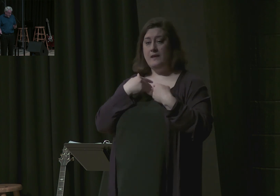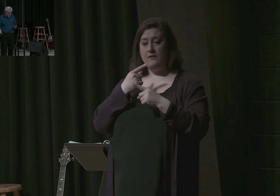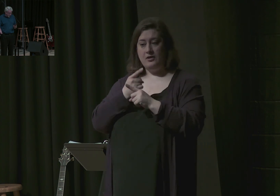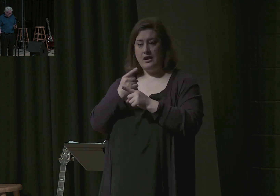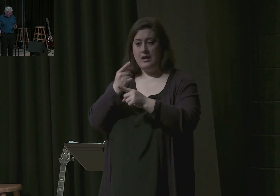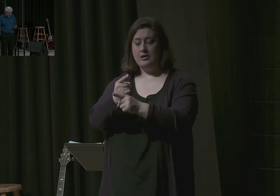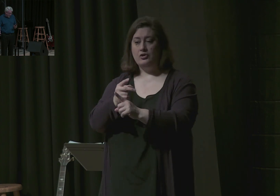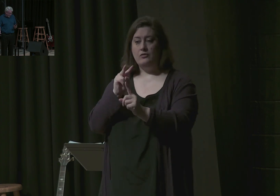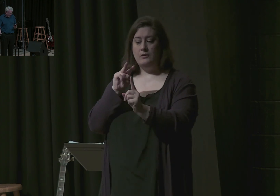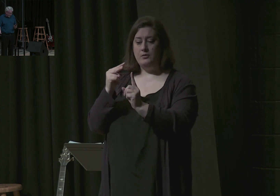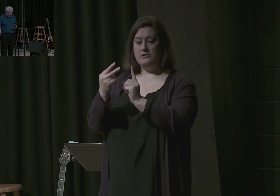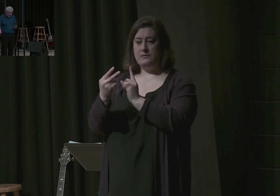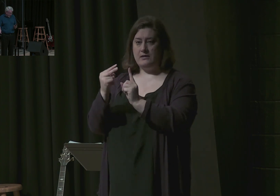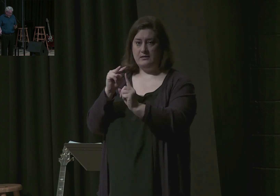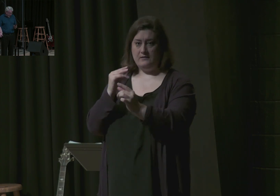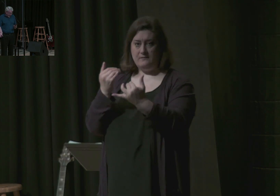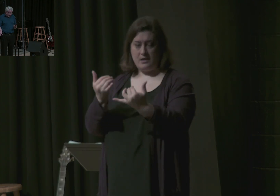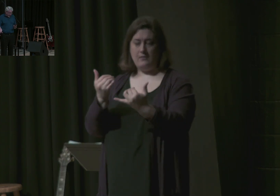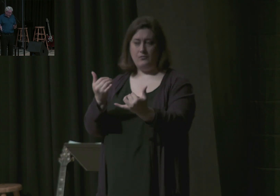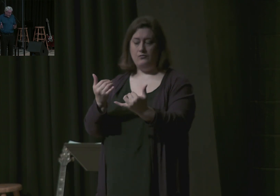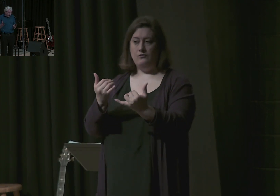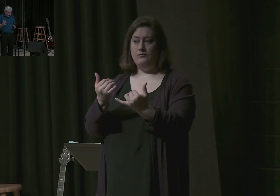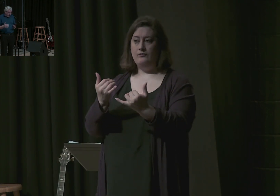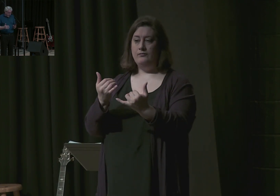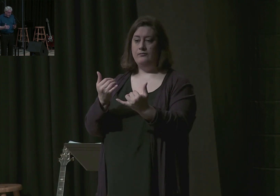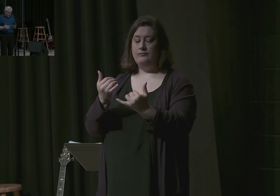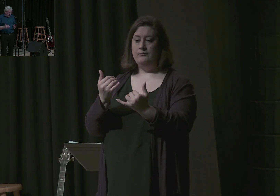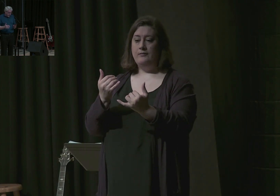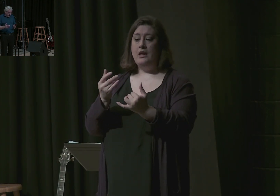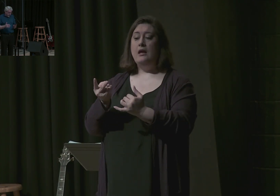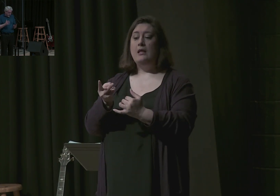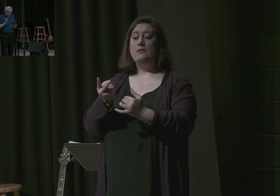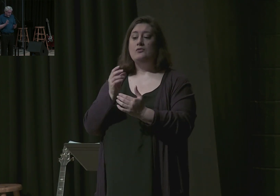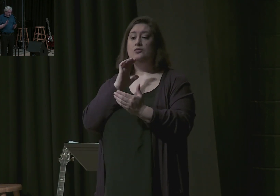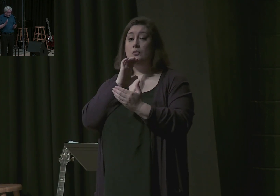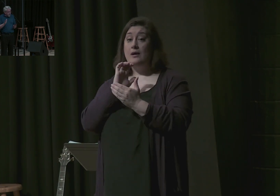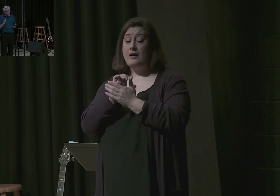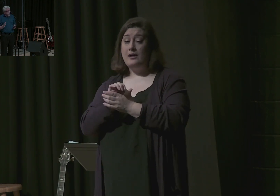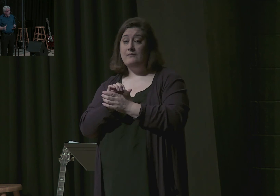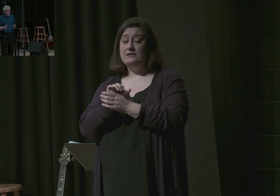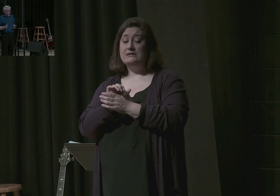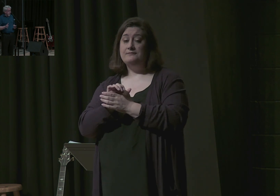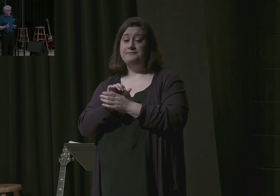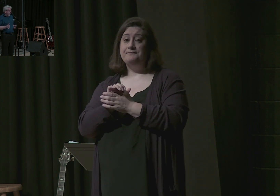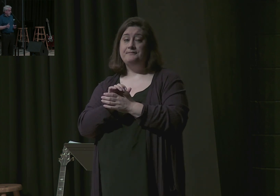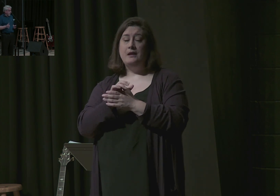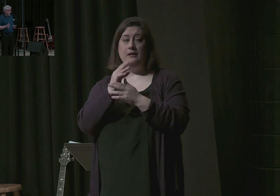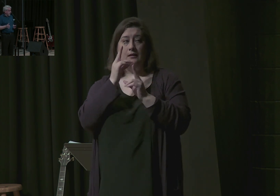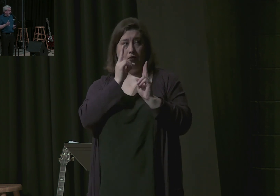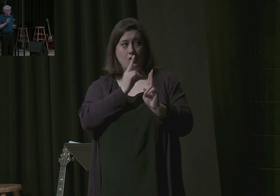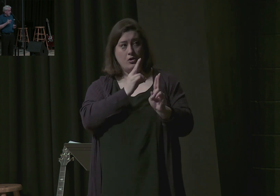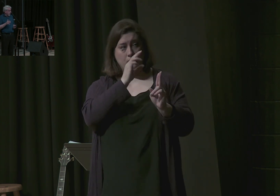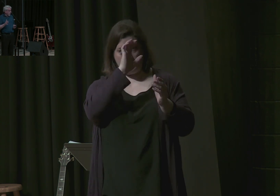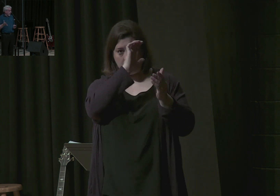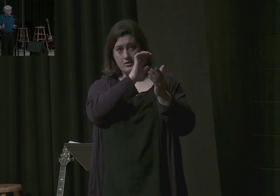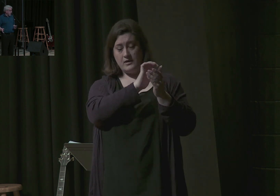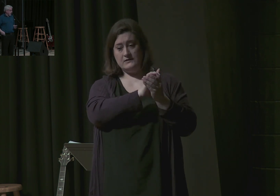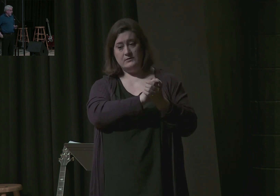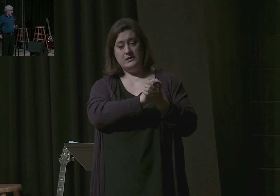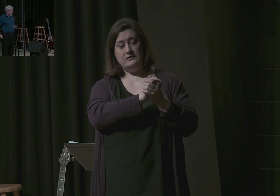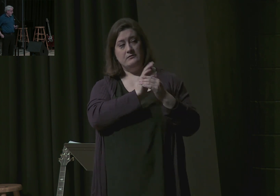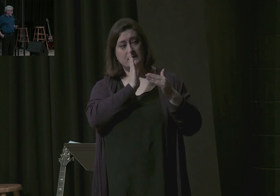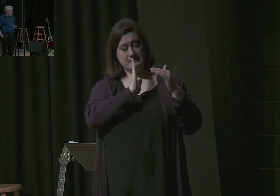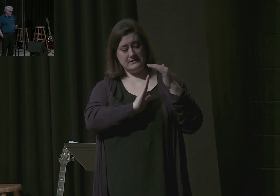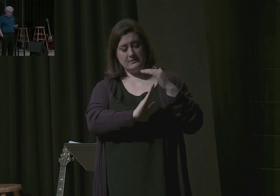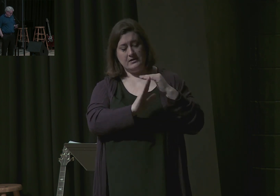realistic view of what has happened, and they align their hearts to submit to their husband and to obey